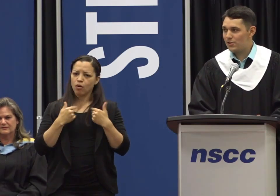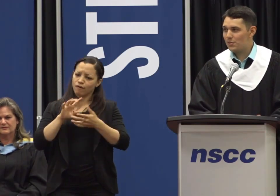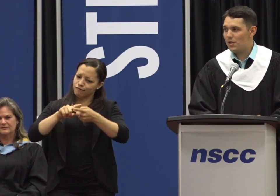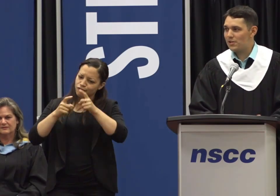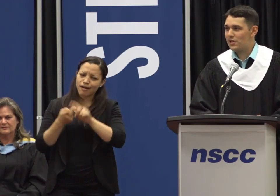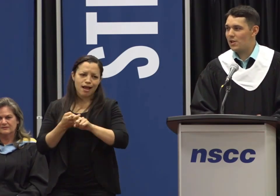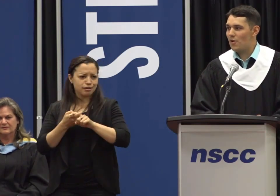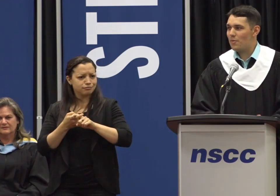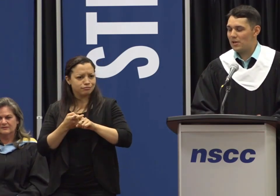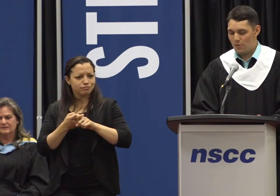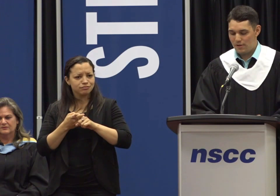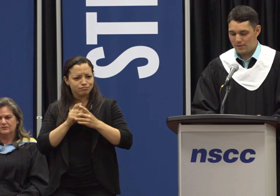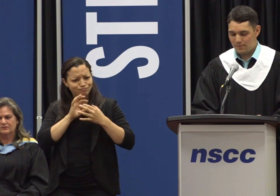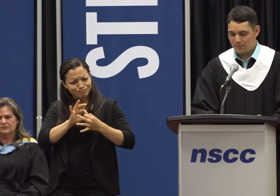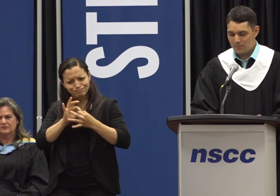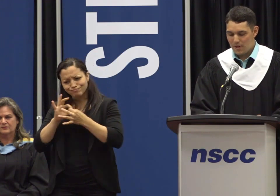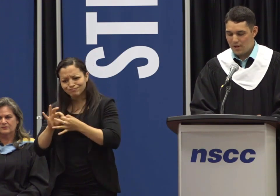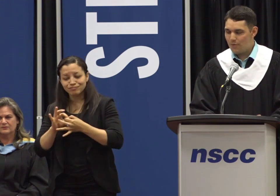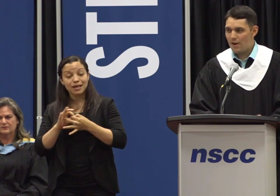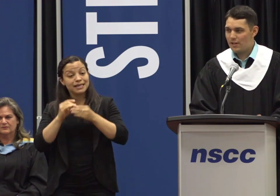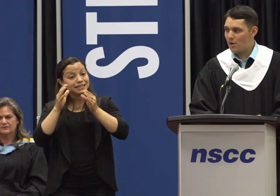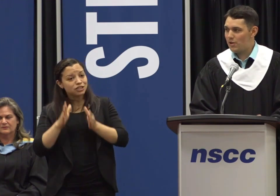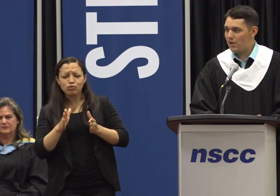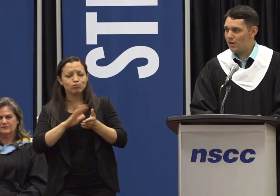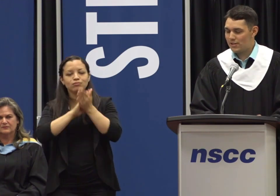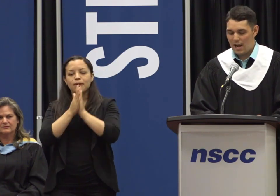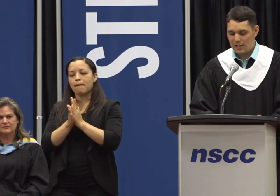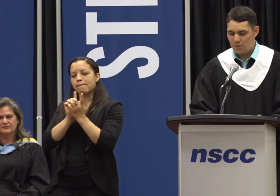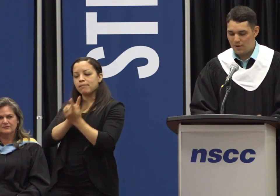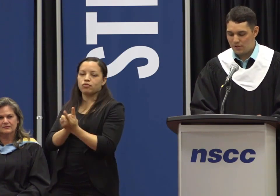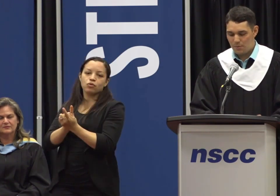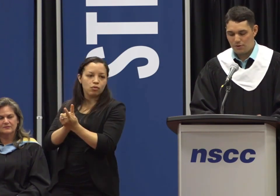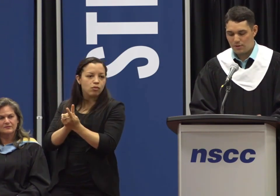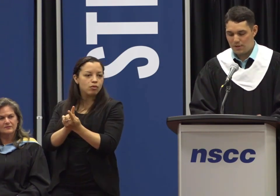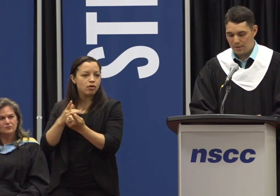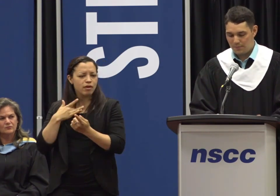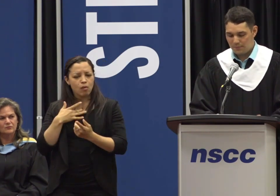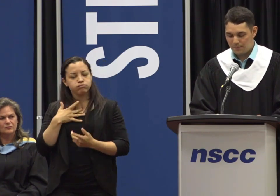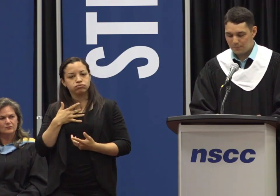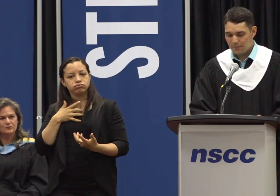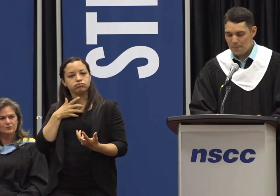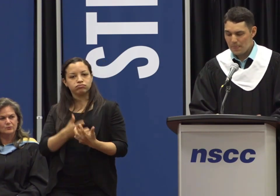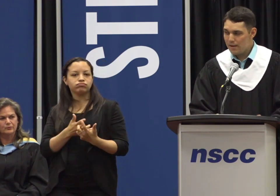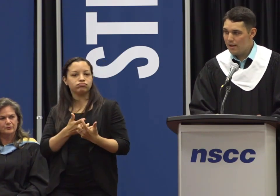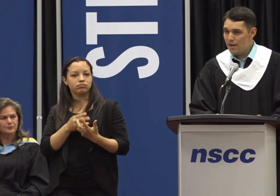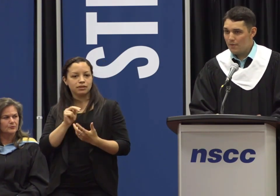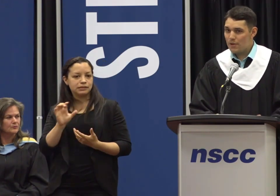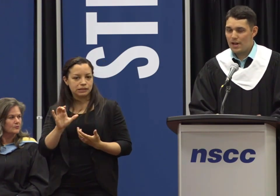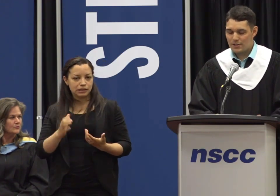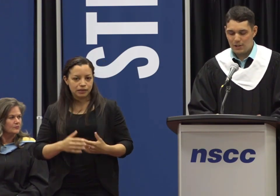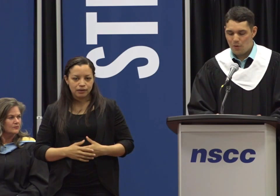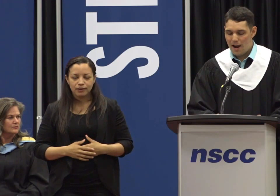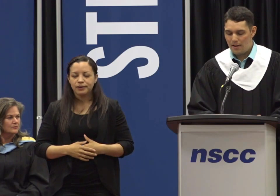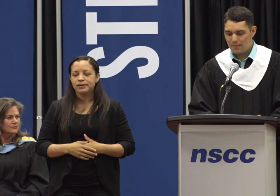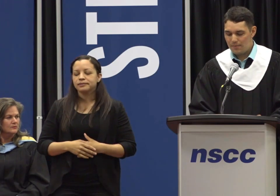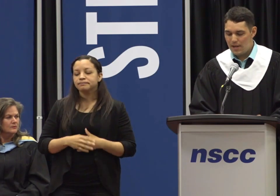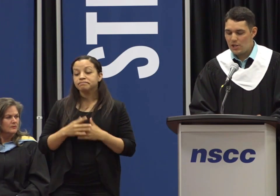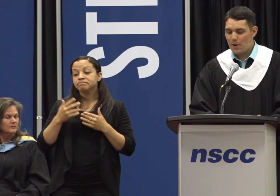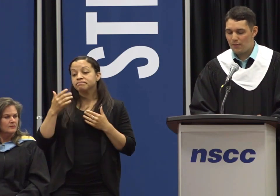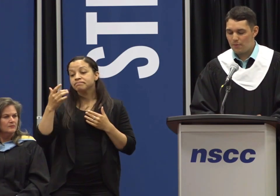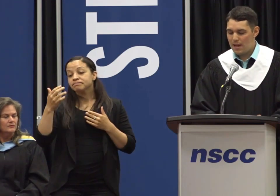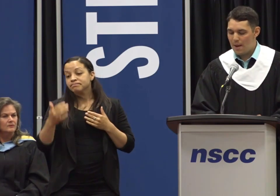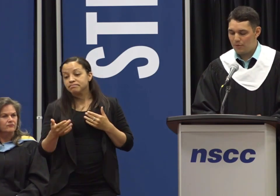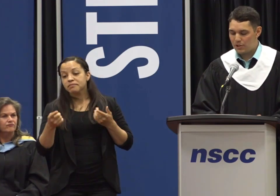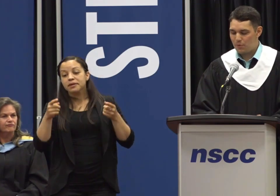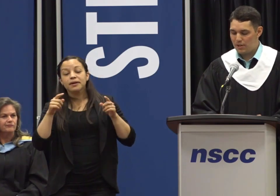have teachers, but instead you have mentors. You finally know that you're exactly where you're supposed to be. For the next little while,